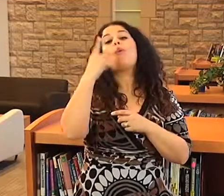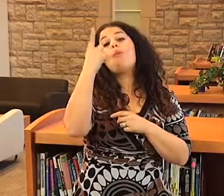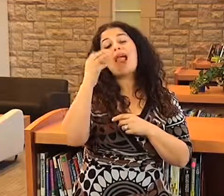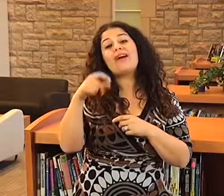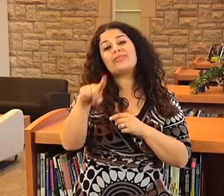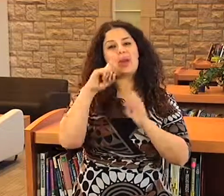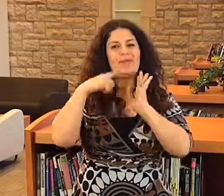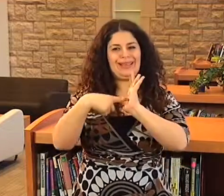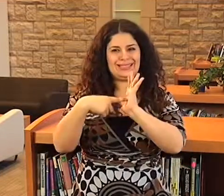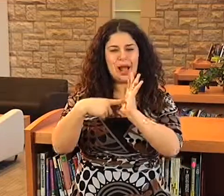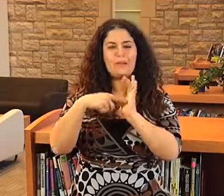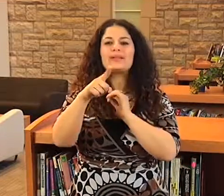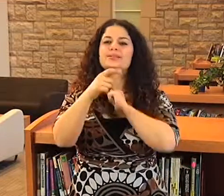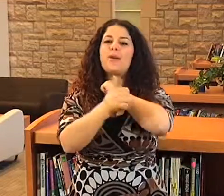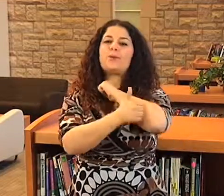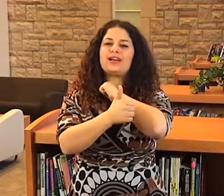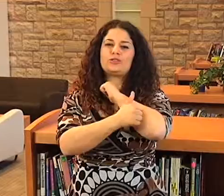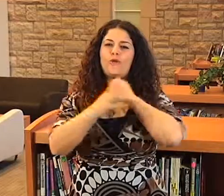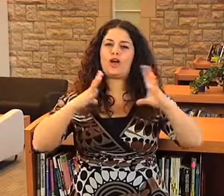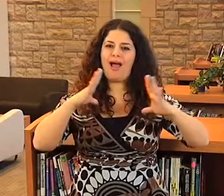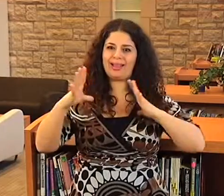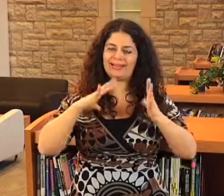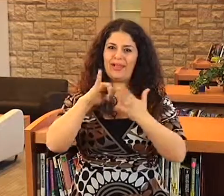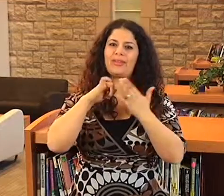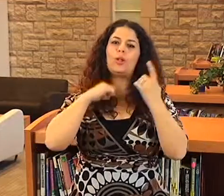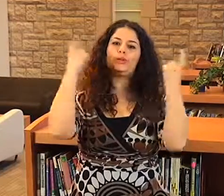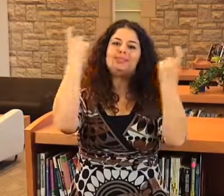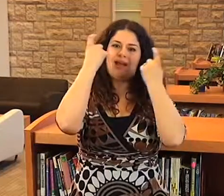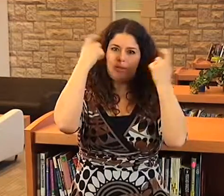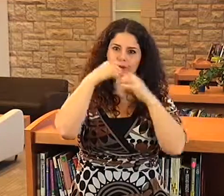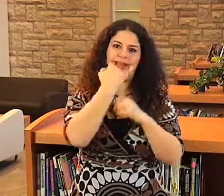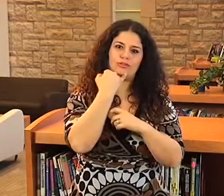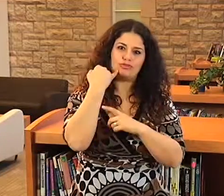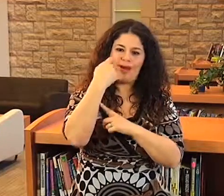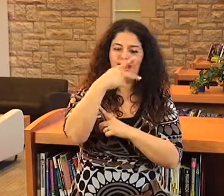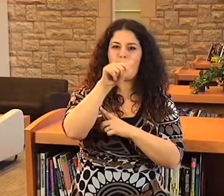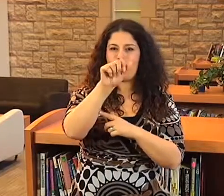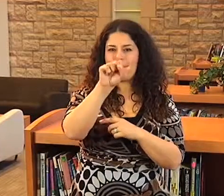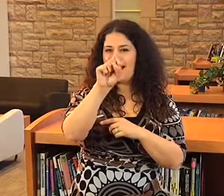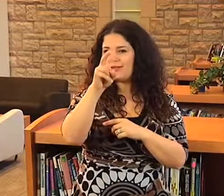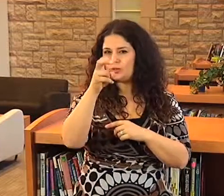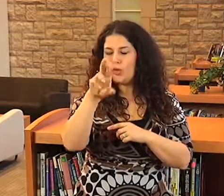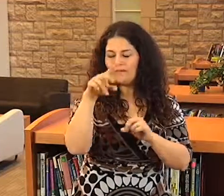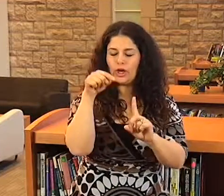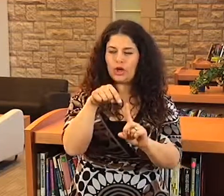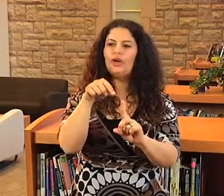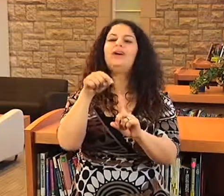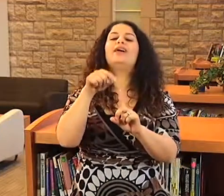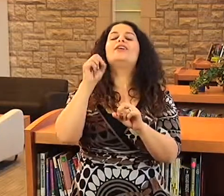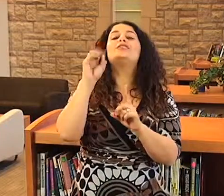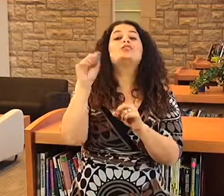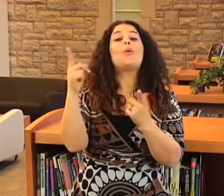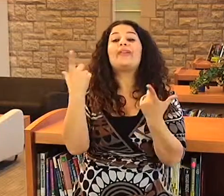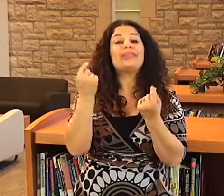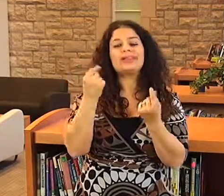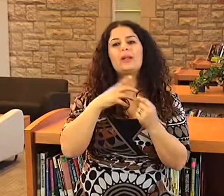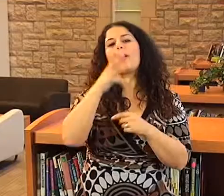did. An example is Passover, the Passover holiday. Passover is very important